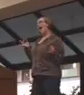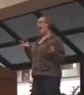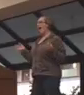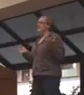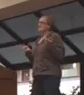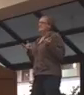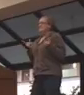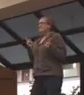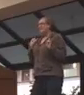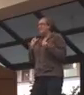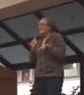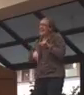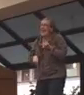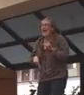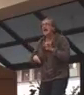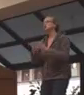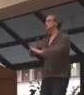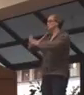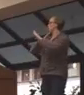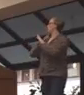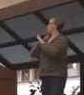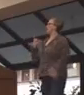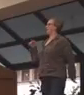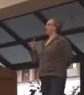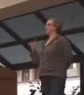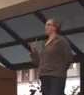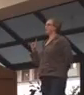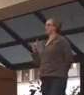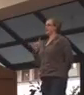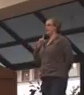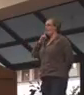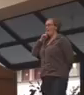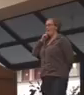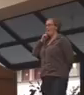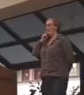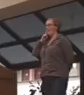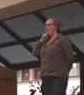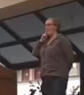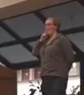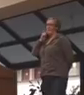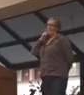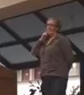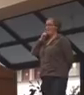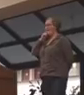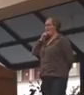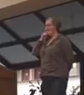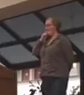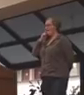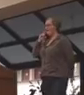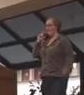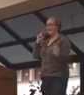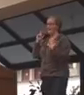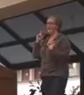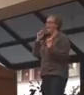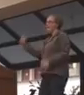or unwillingness to share it, and they can't, but they want to protect themselves, immediately gets